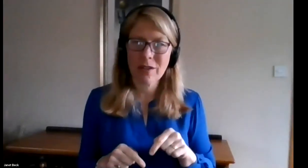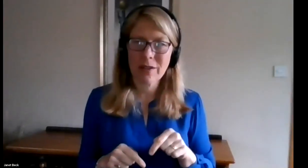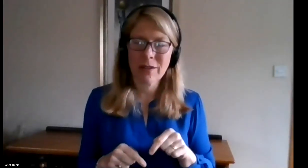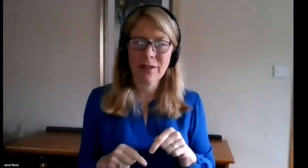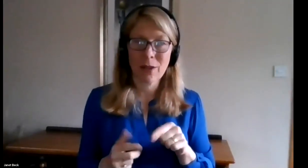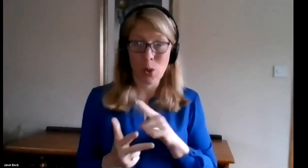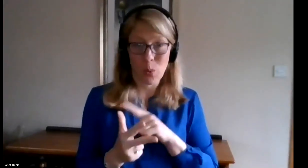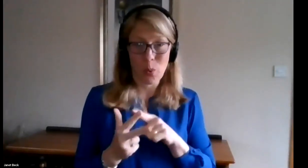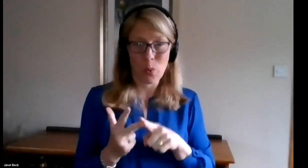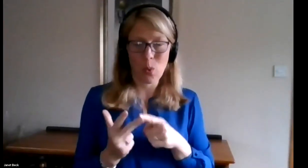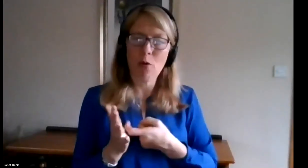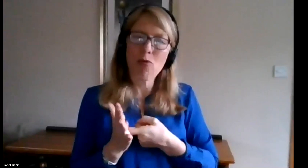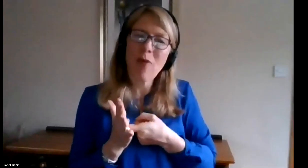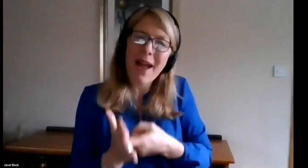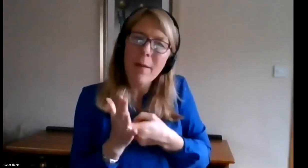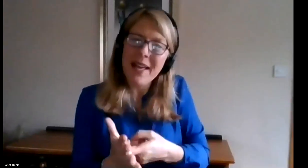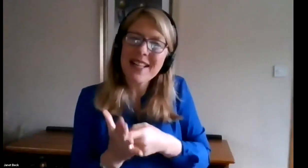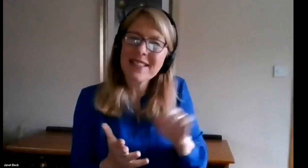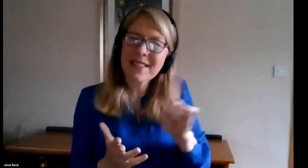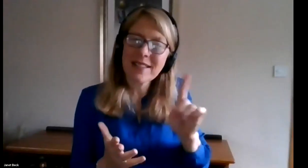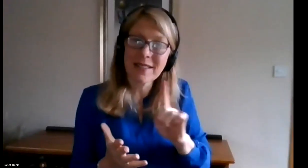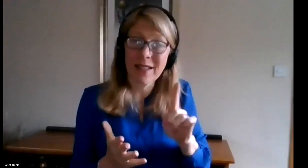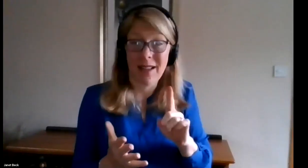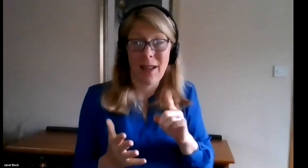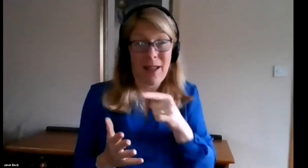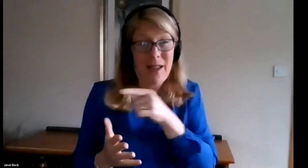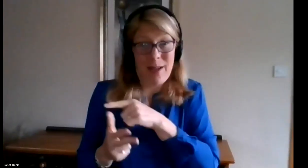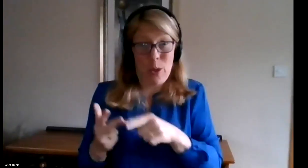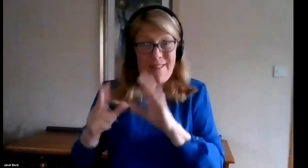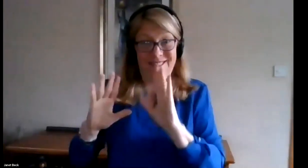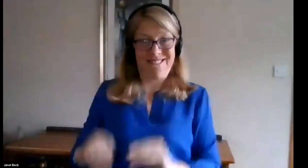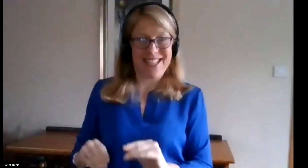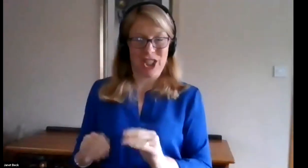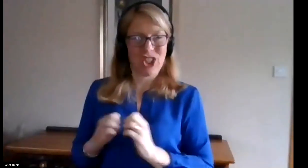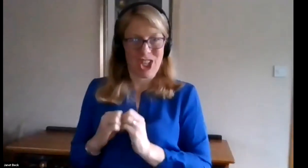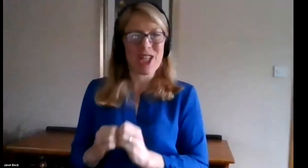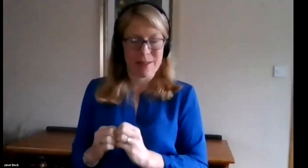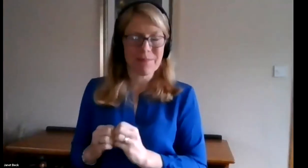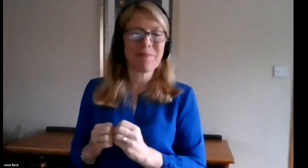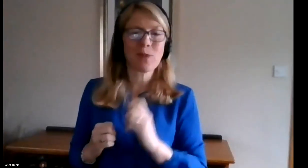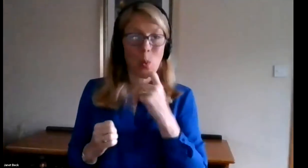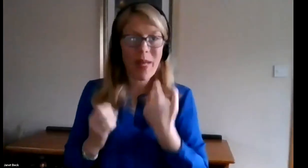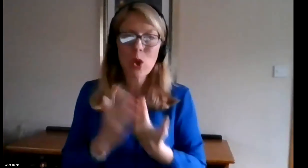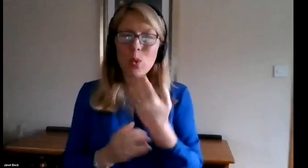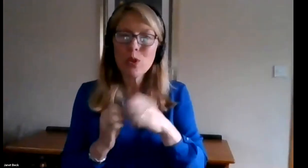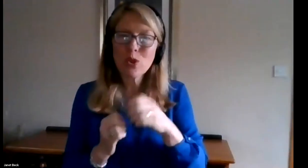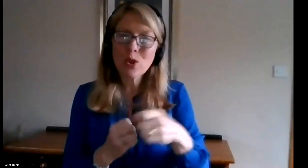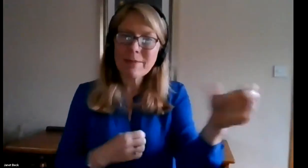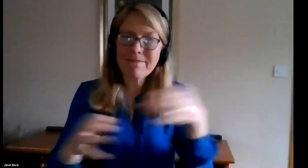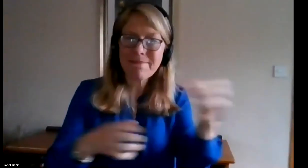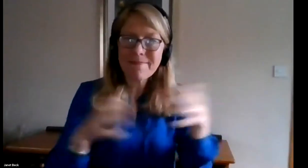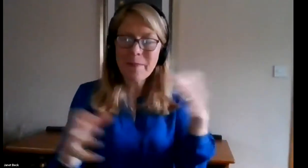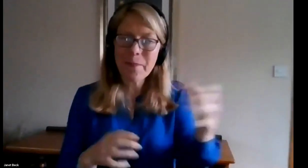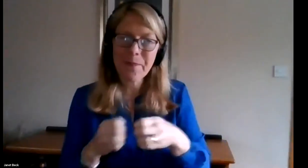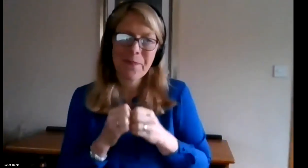next recommendations for incoming students on looking at other kinds of methods? And I also,